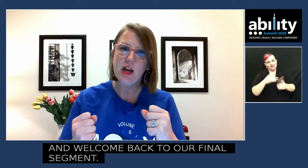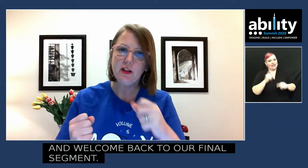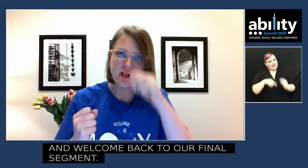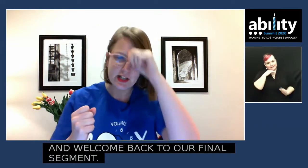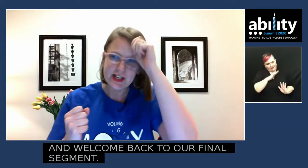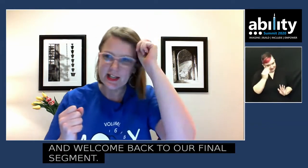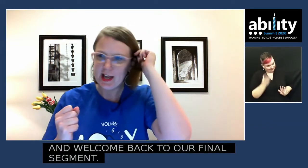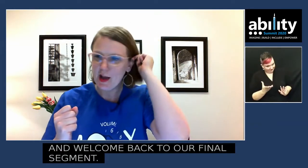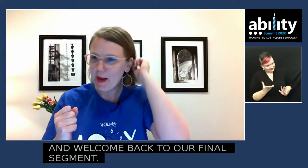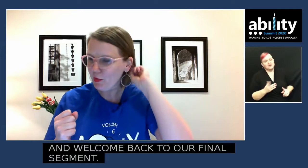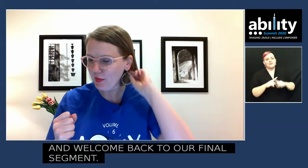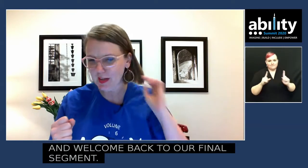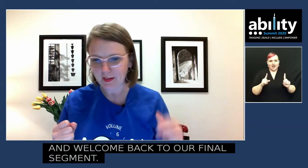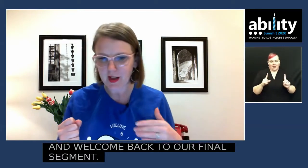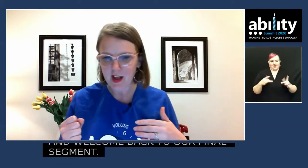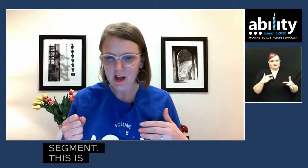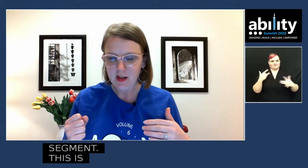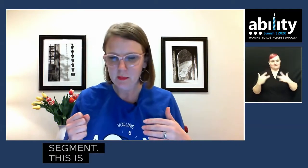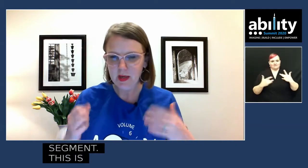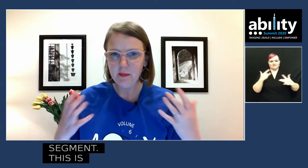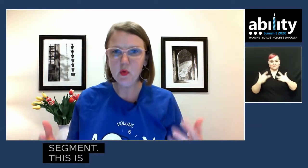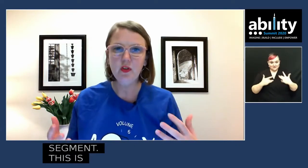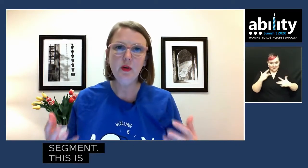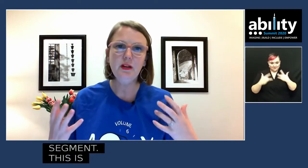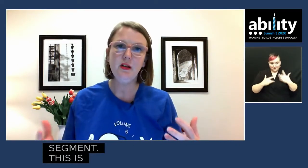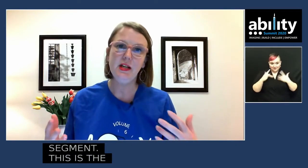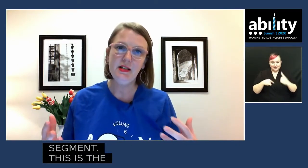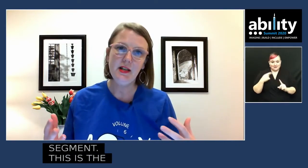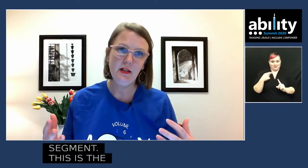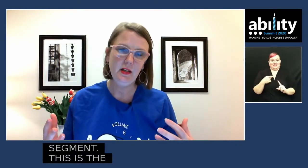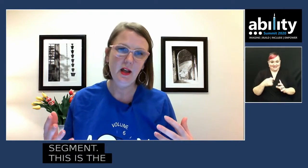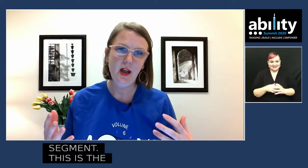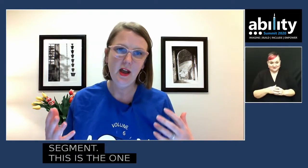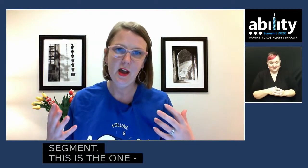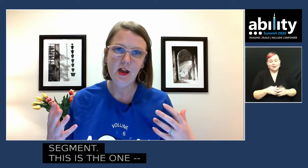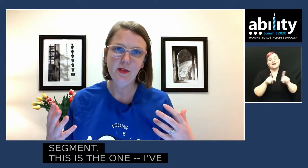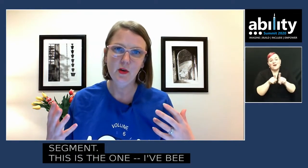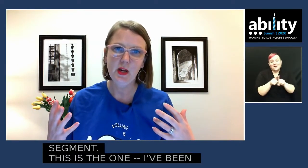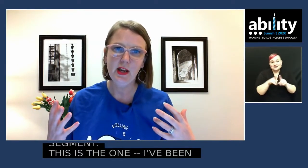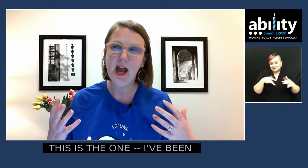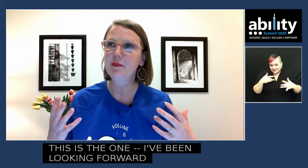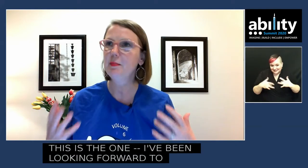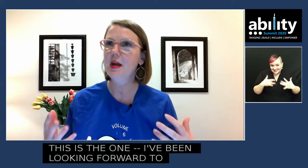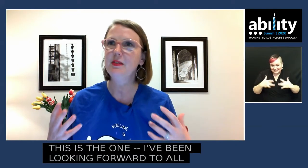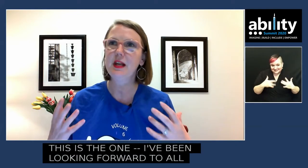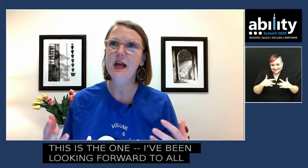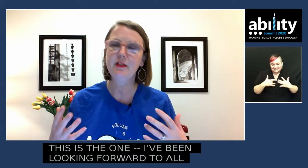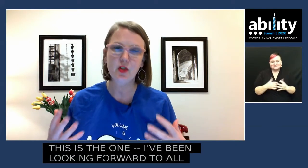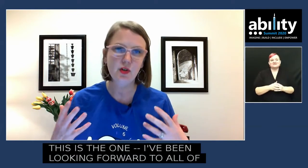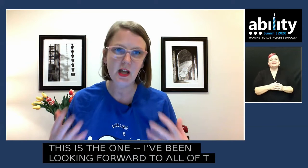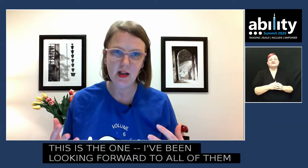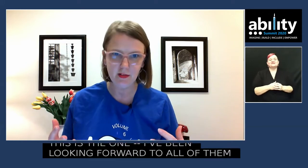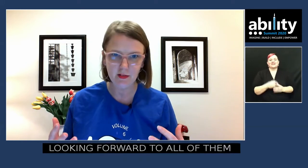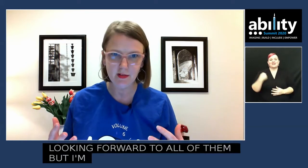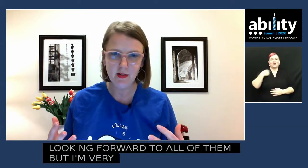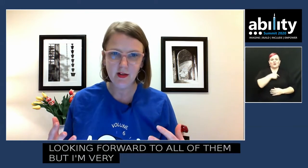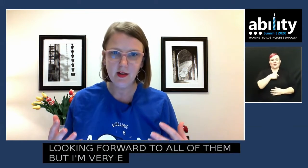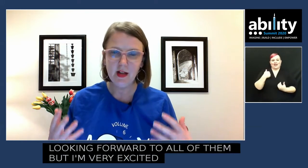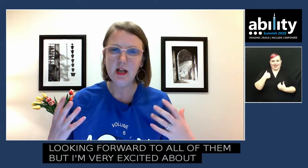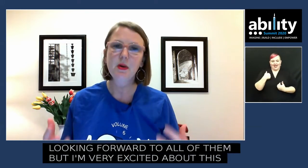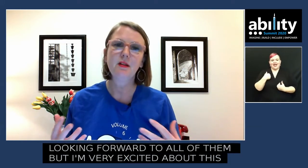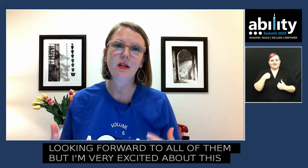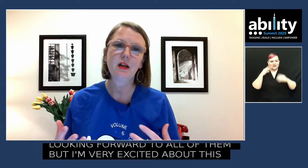very, very excited about this. But I'm also excited that we have spent the last 2